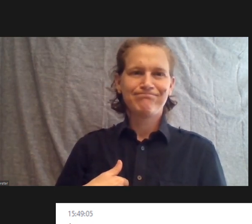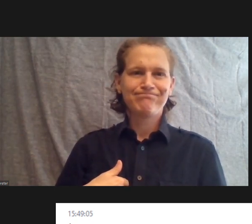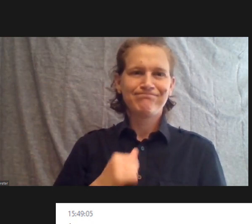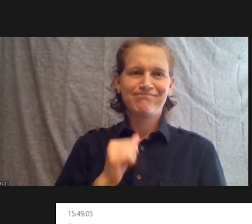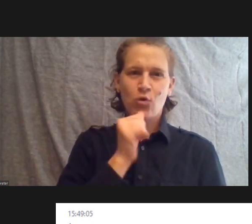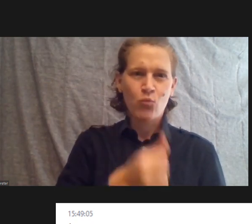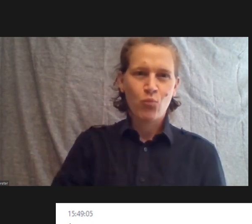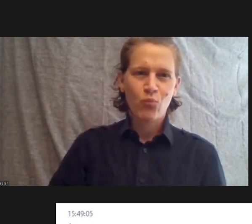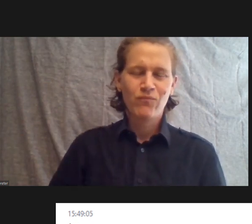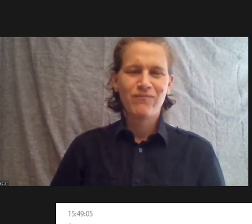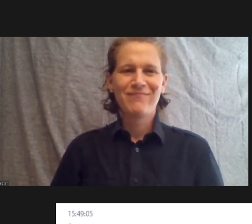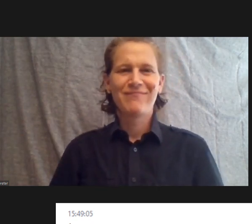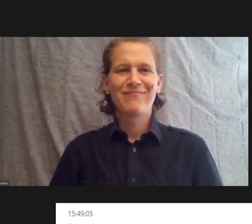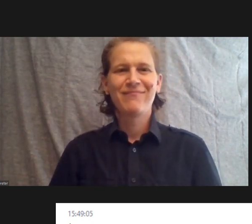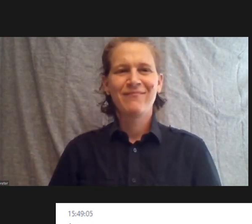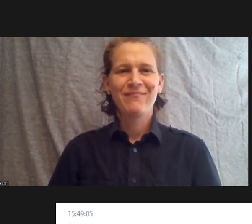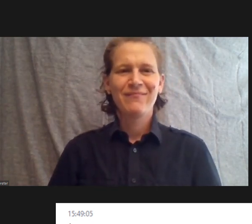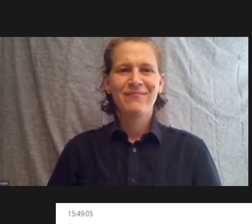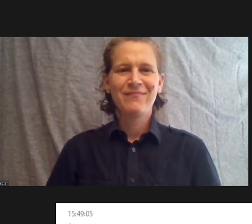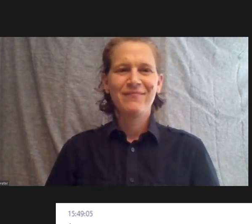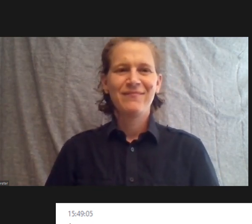not.